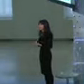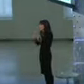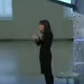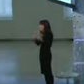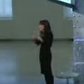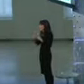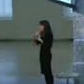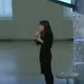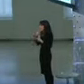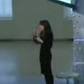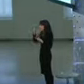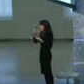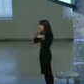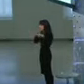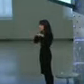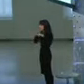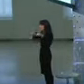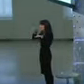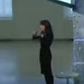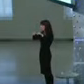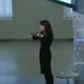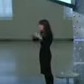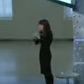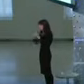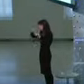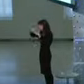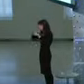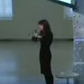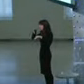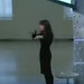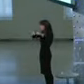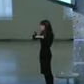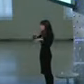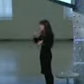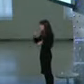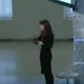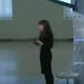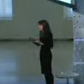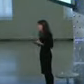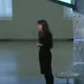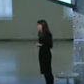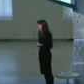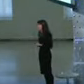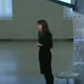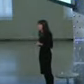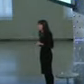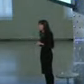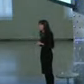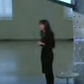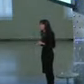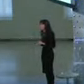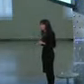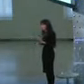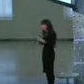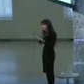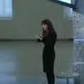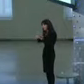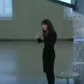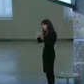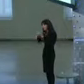But the other awakening is, we move into the interactive realm, is the idea of do, don't tell. So we're not just